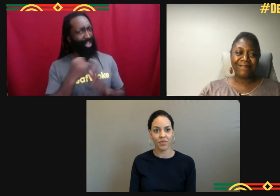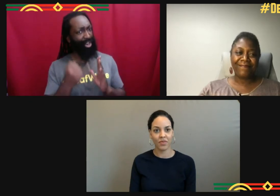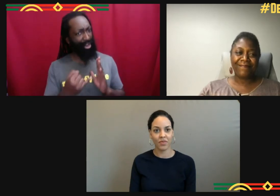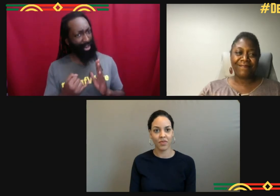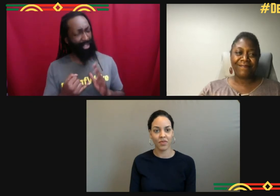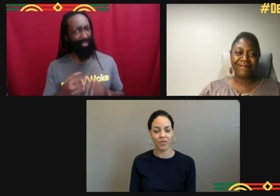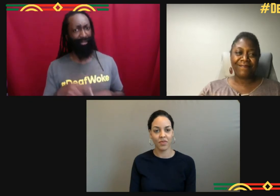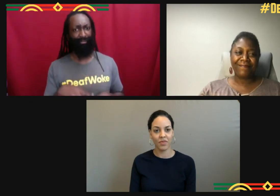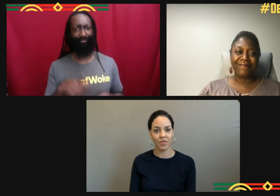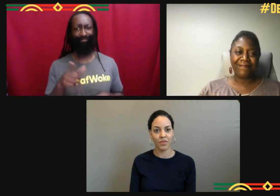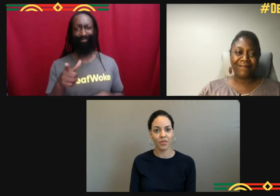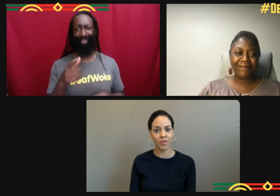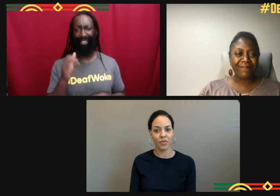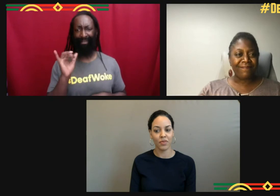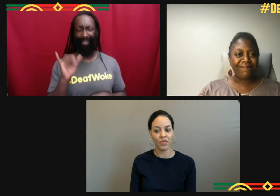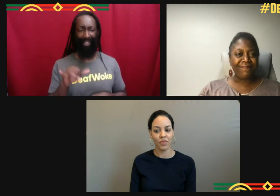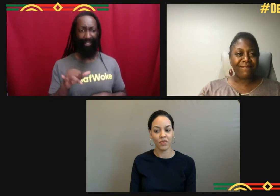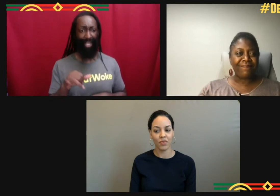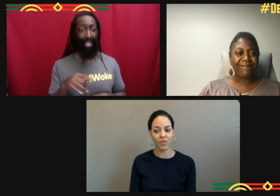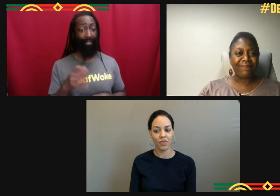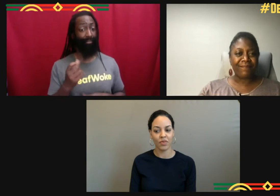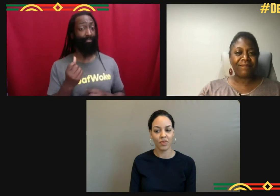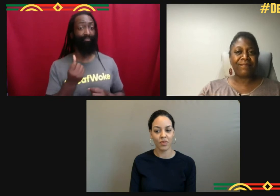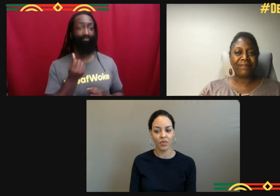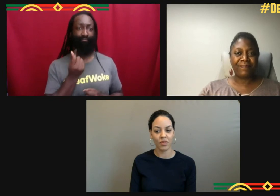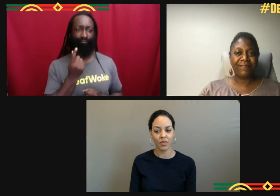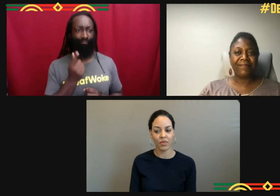We need a space to share our art.